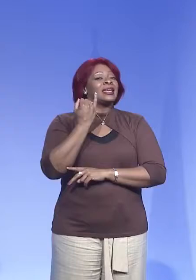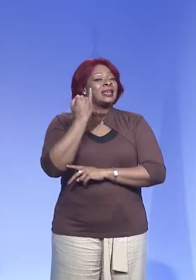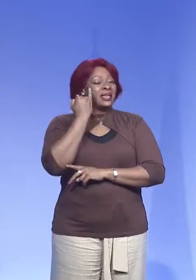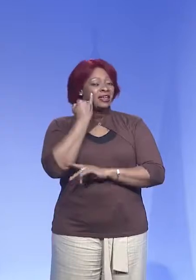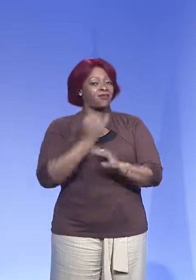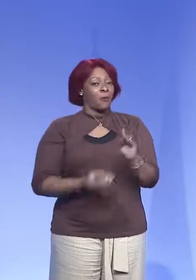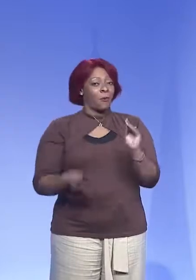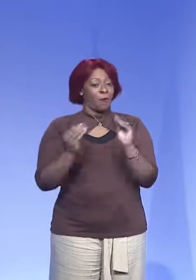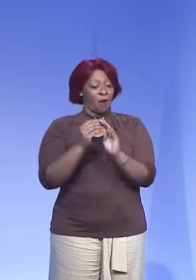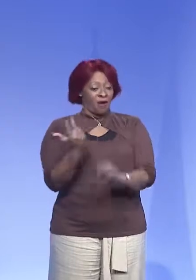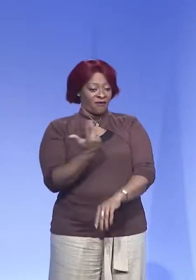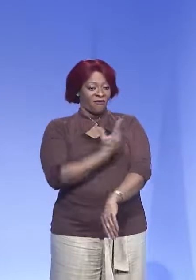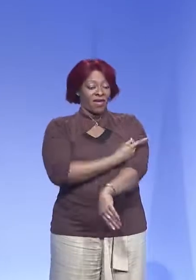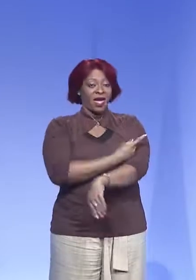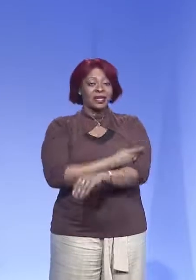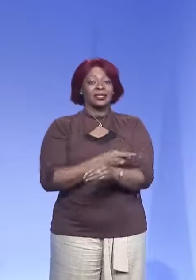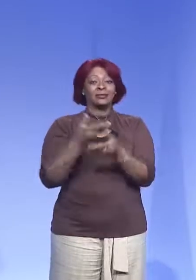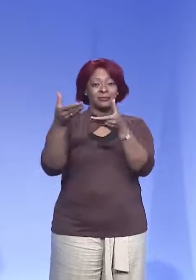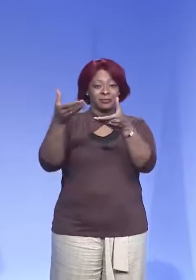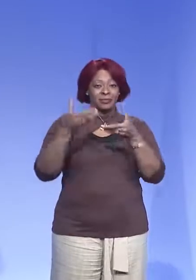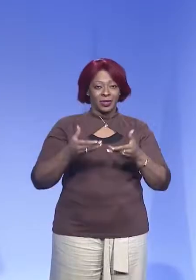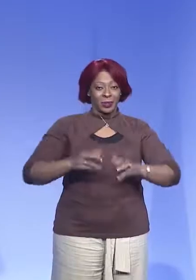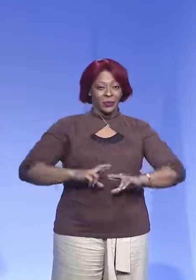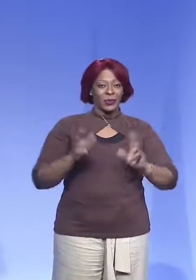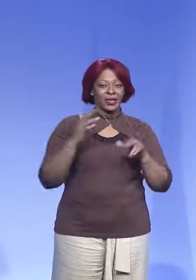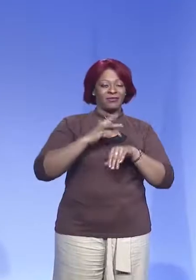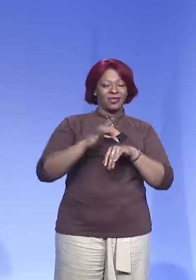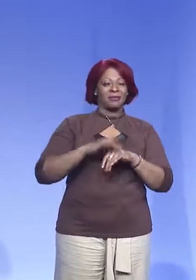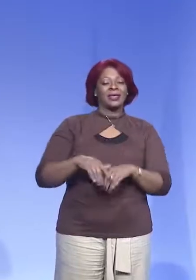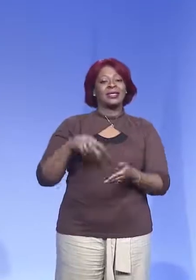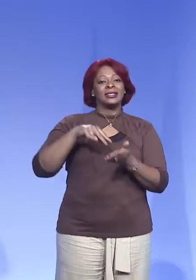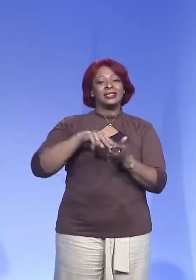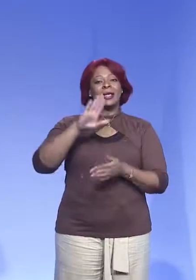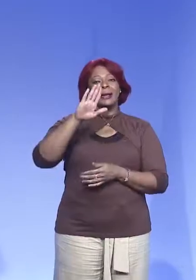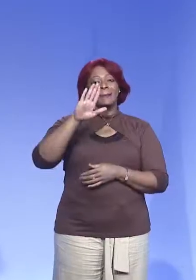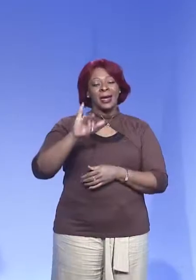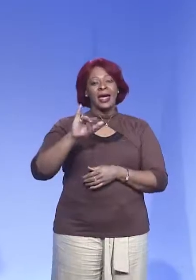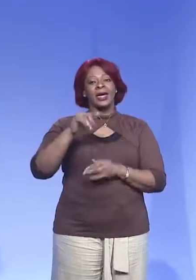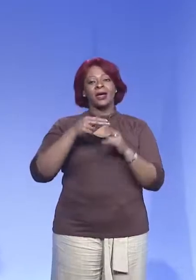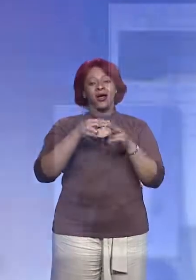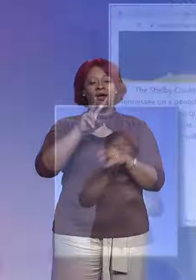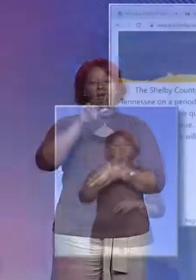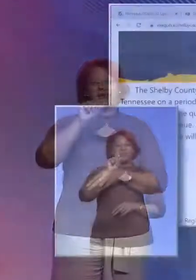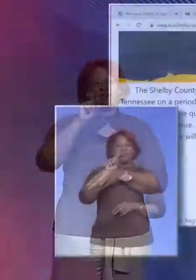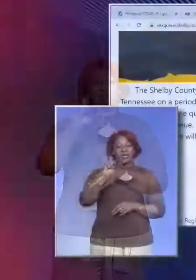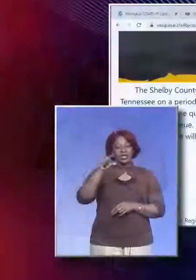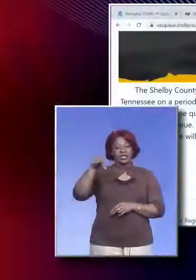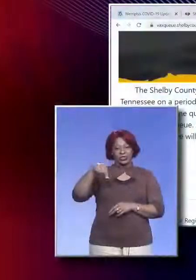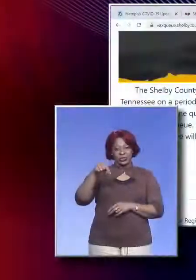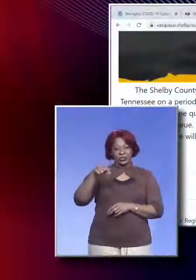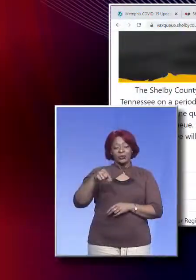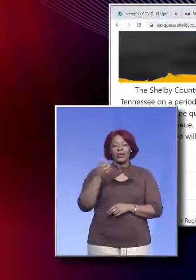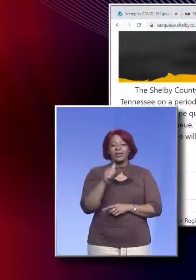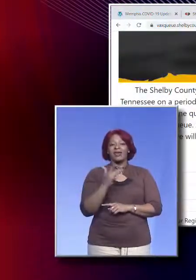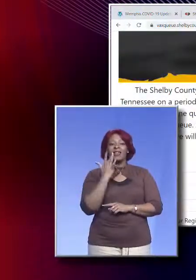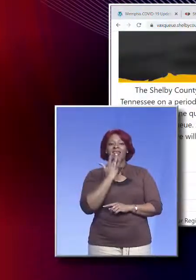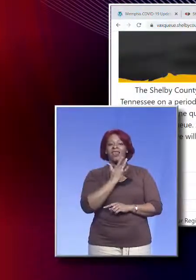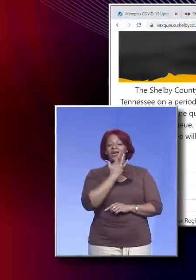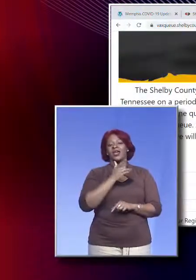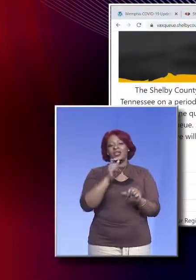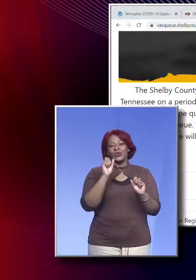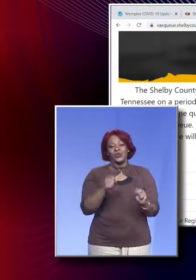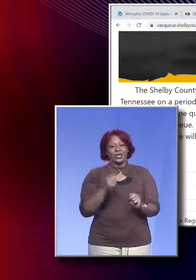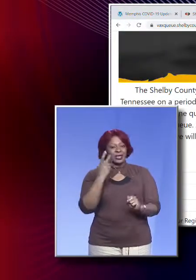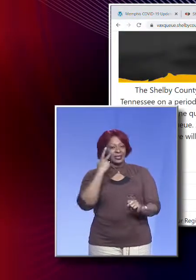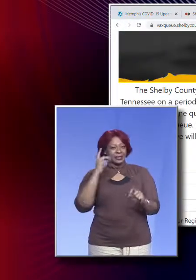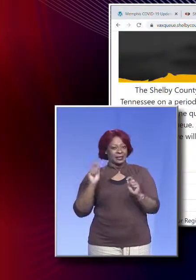more vaccine supply open. Our standby list is called VaxQ, and with any luck, you should be able to